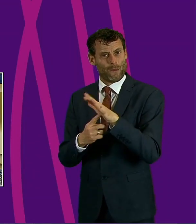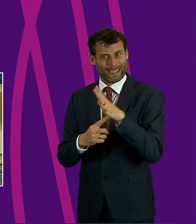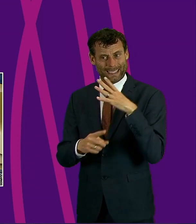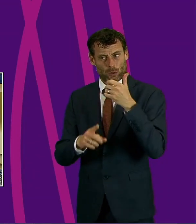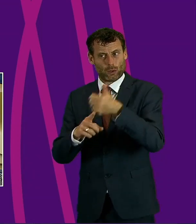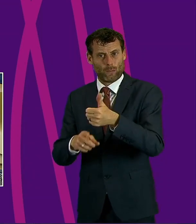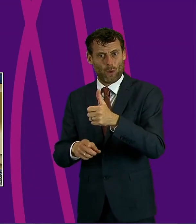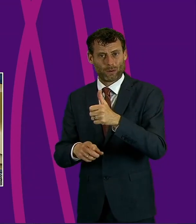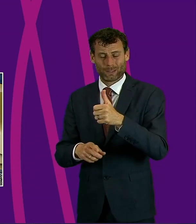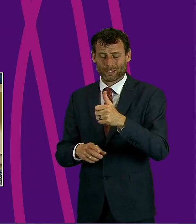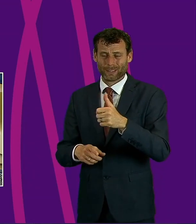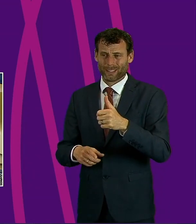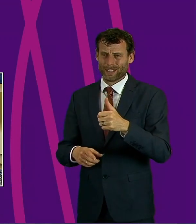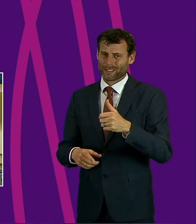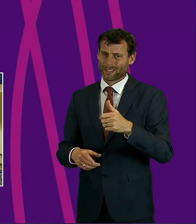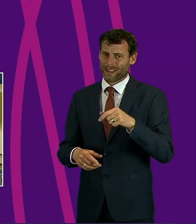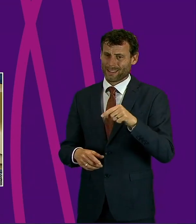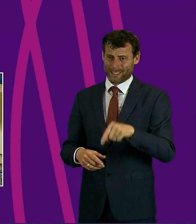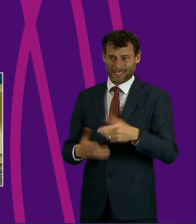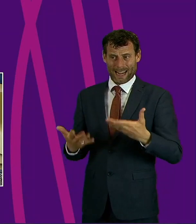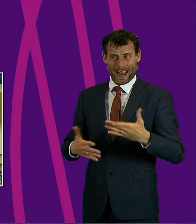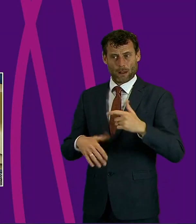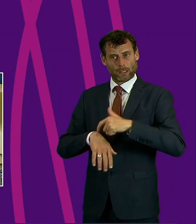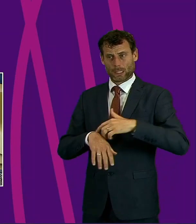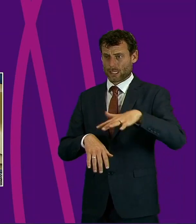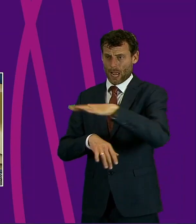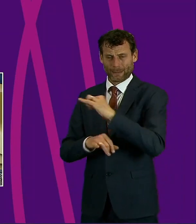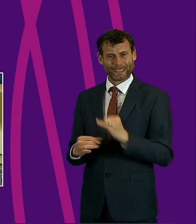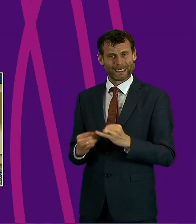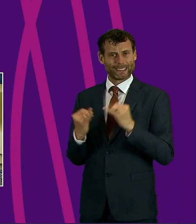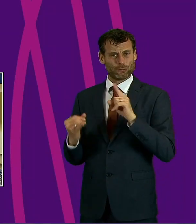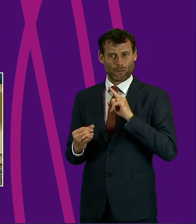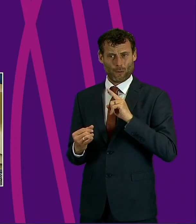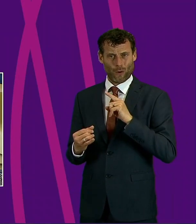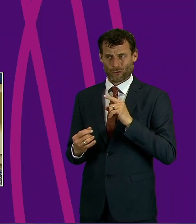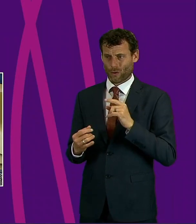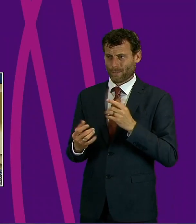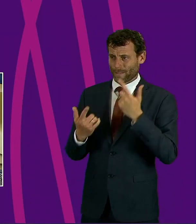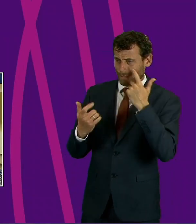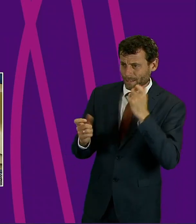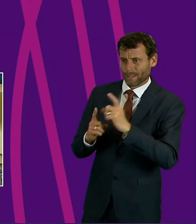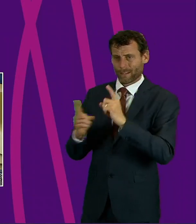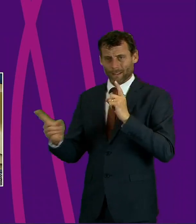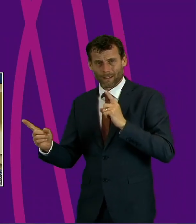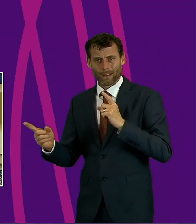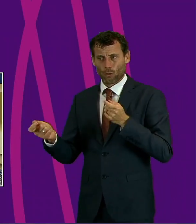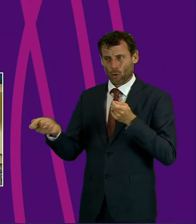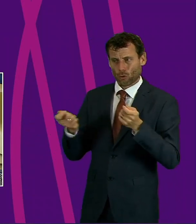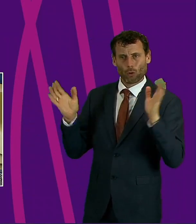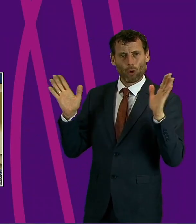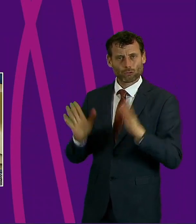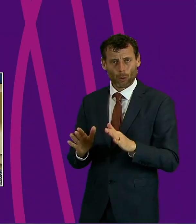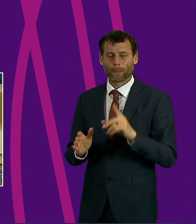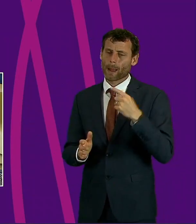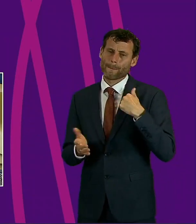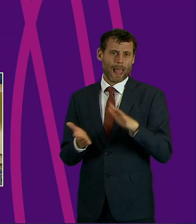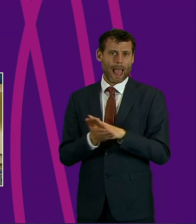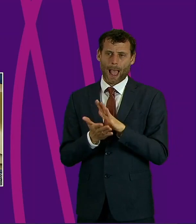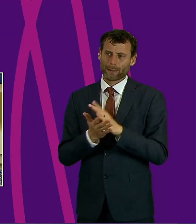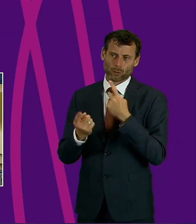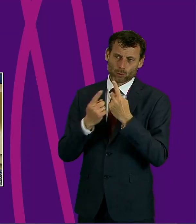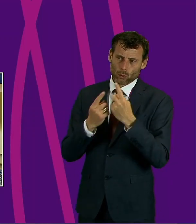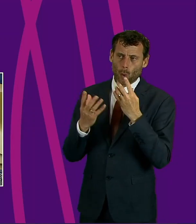So that assurance is one that I will give, and the Economy Secretary will continue to be very open and happy to discuss individual situations like